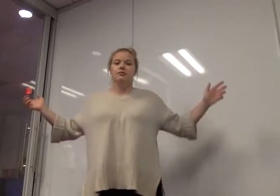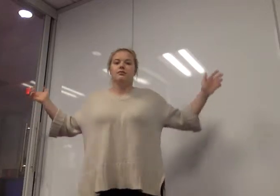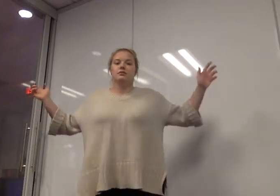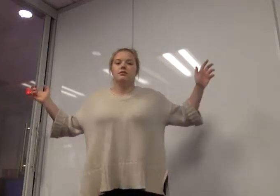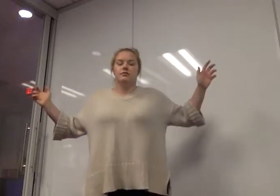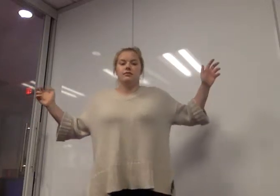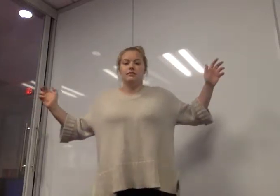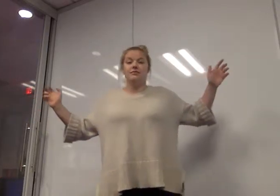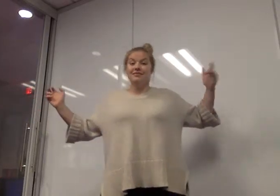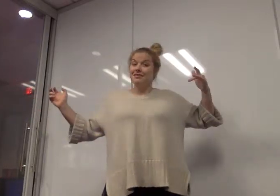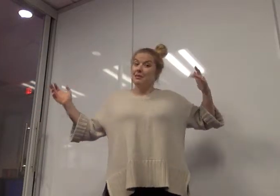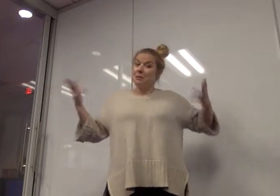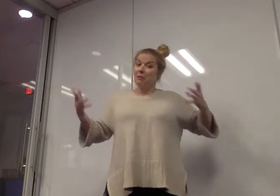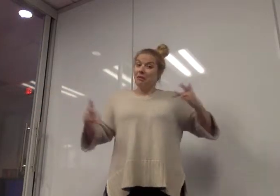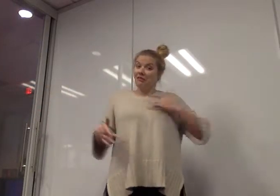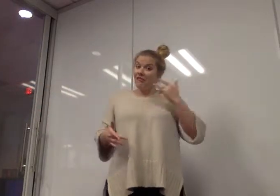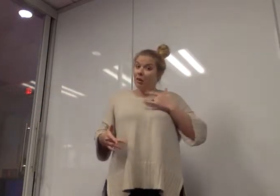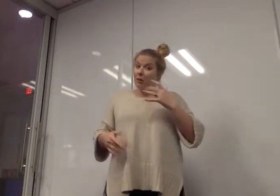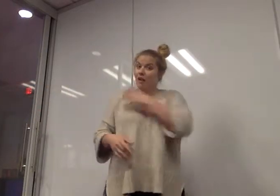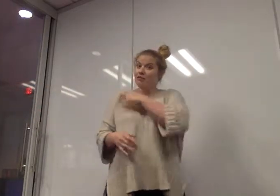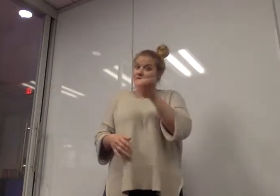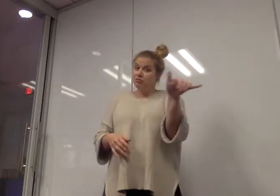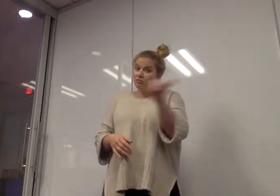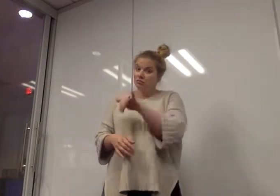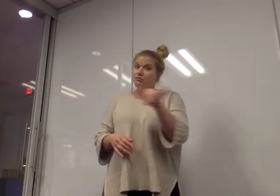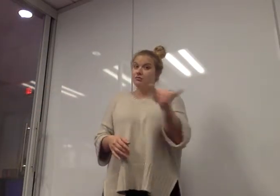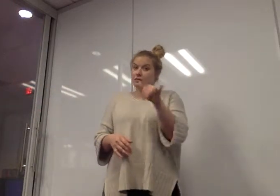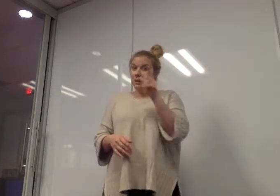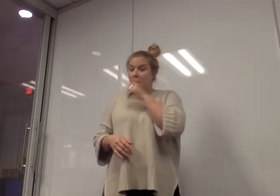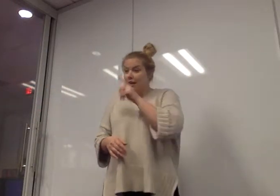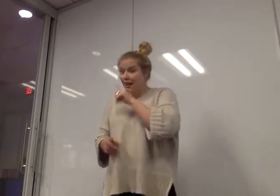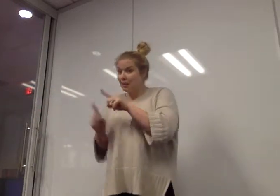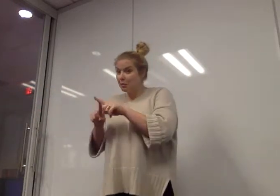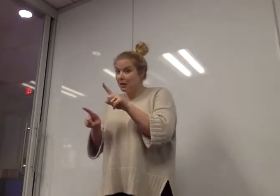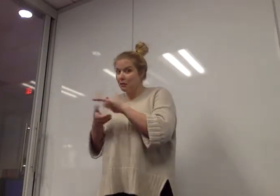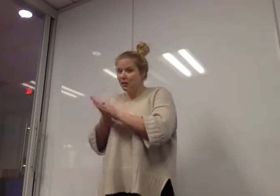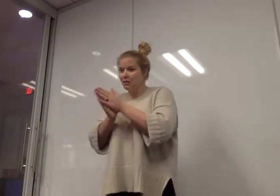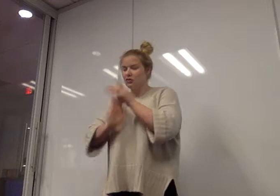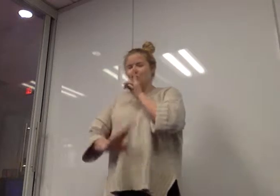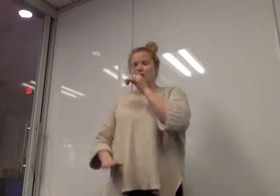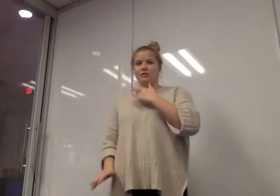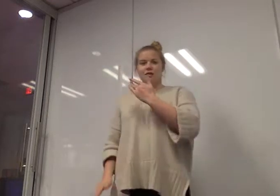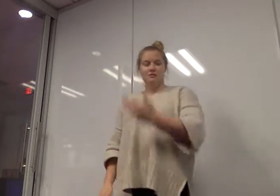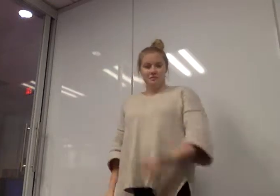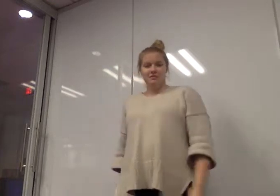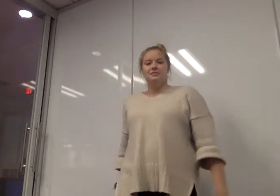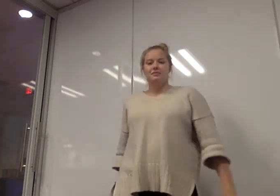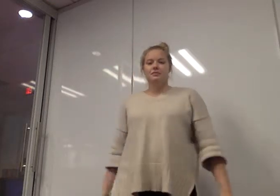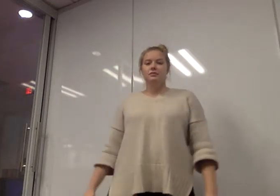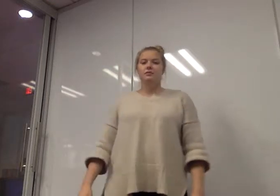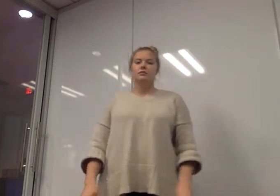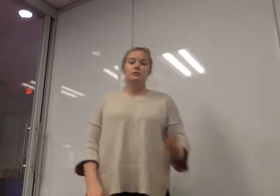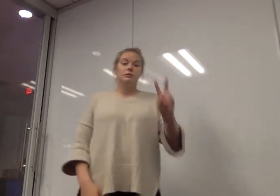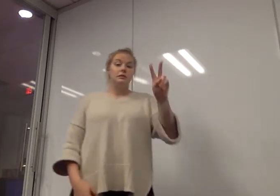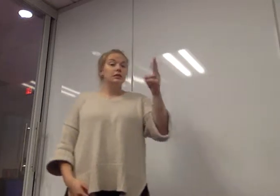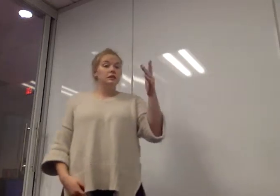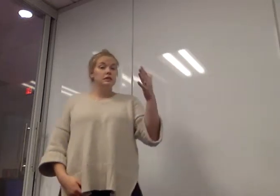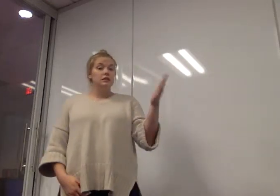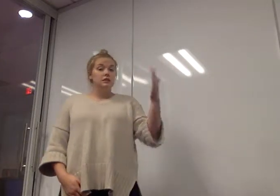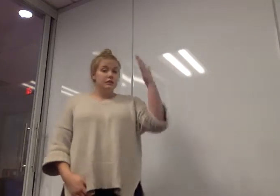are more likely to actually feel powerful. So the second question really was, so we know that our minds